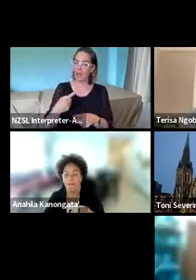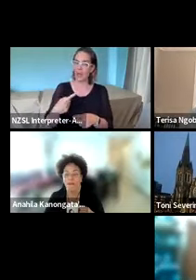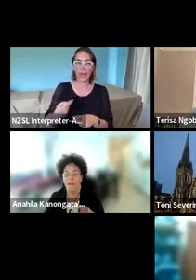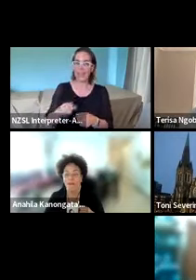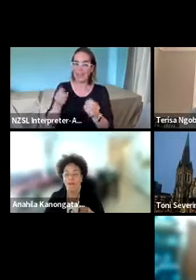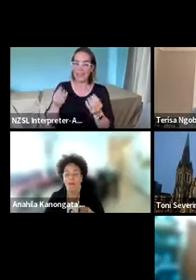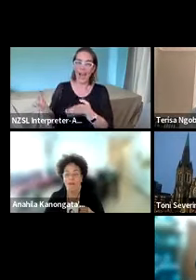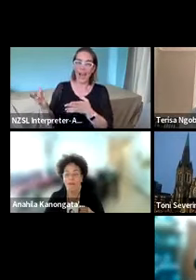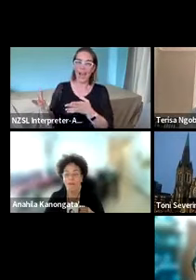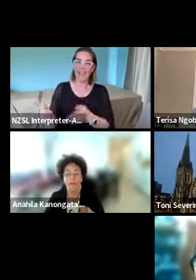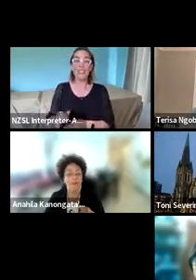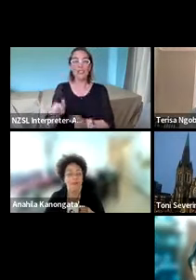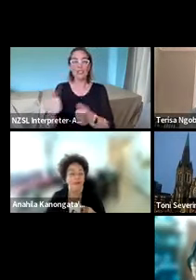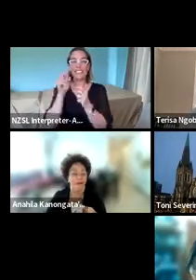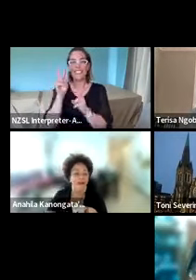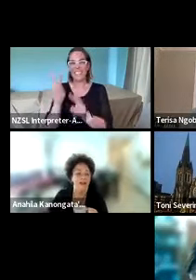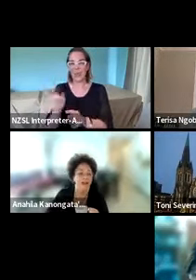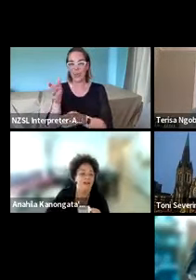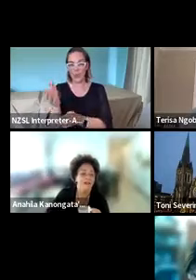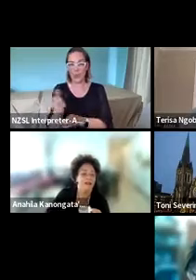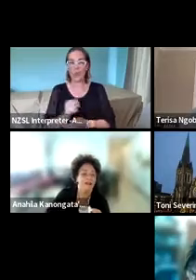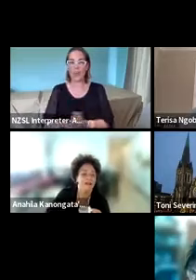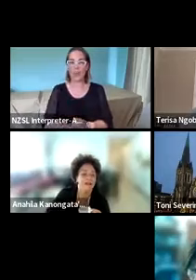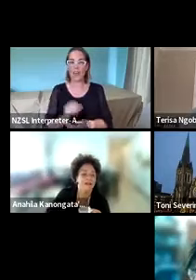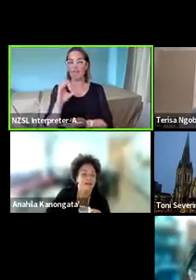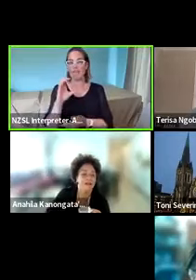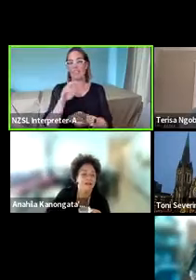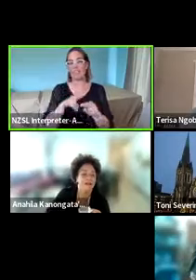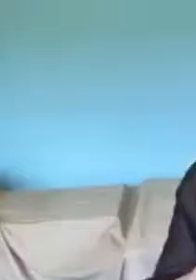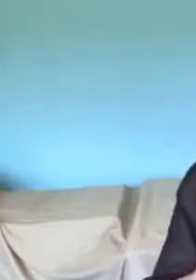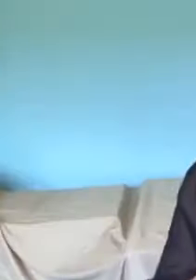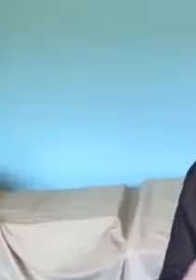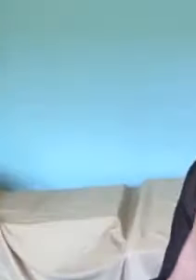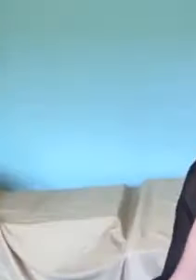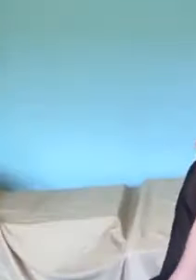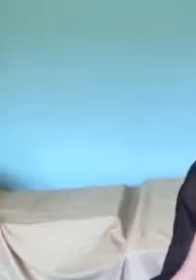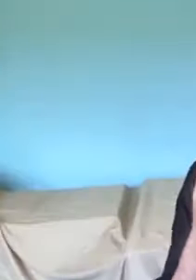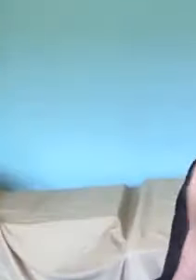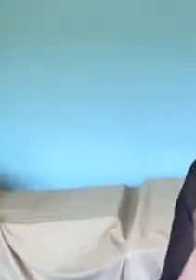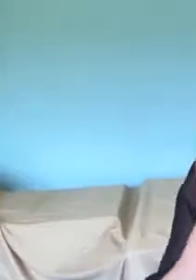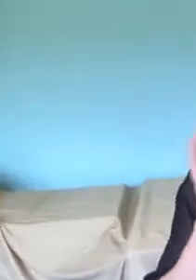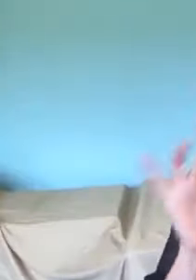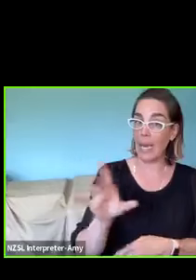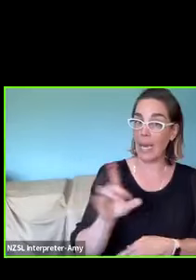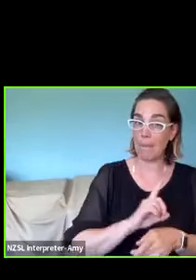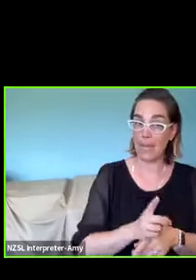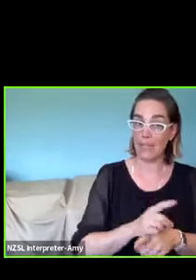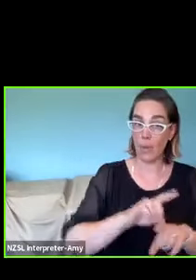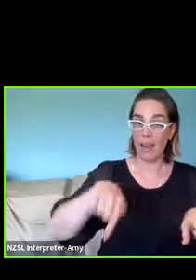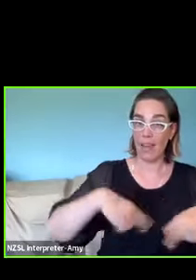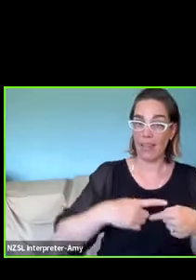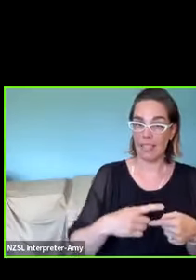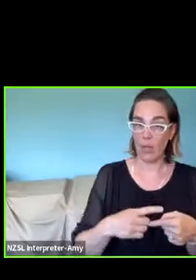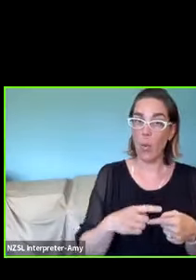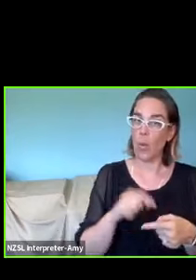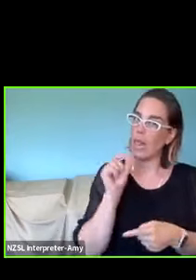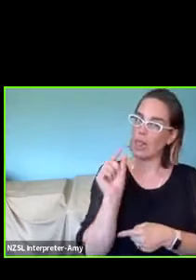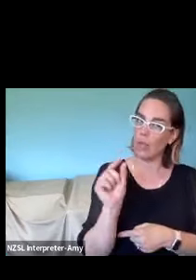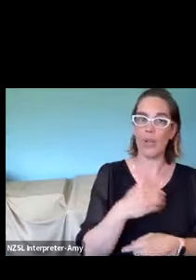Good to see you. Thank you for coming before us. You have 10 minutes with us, Chris. We're running a little